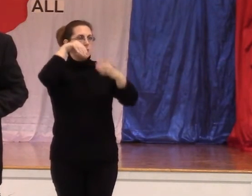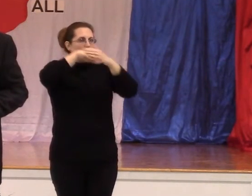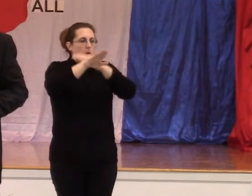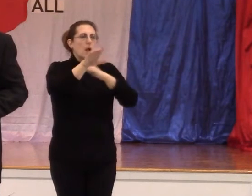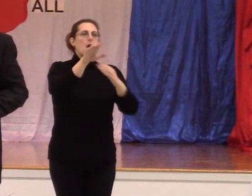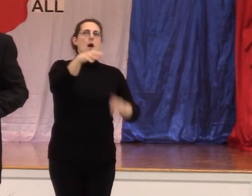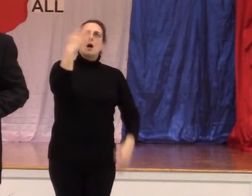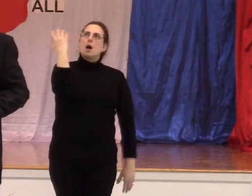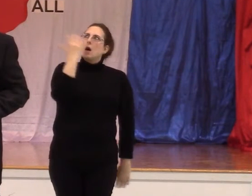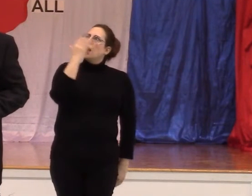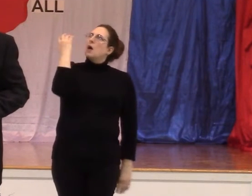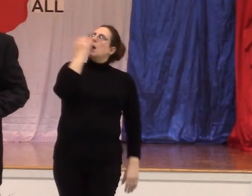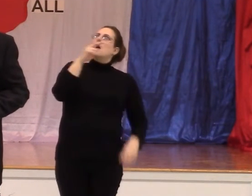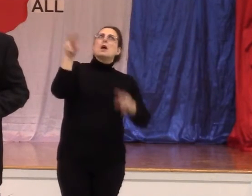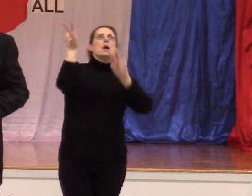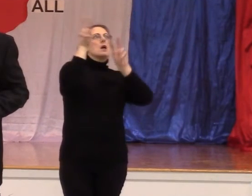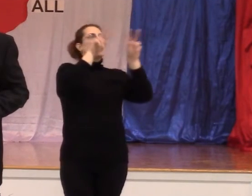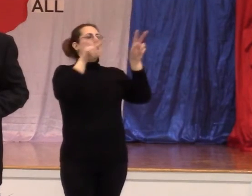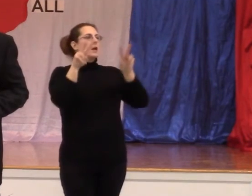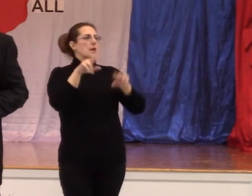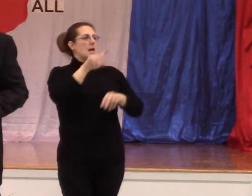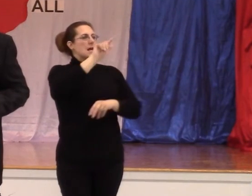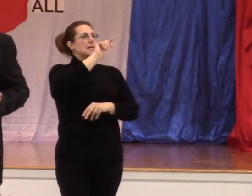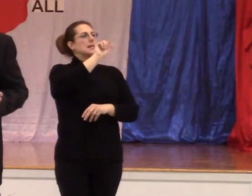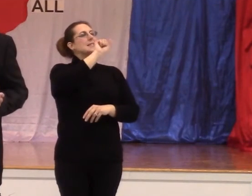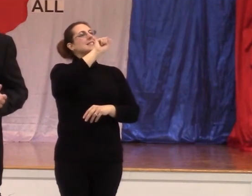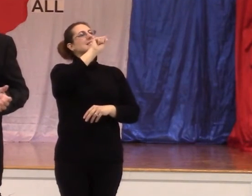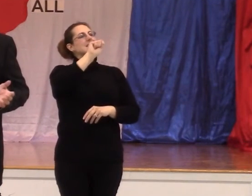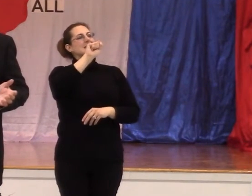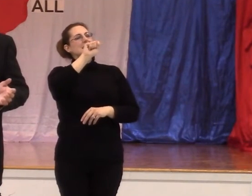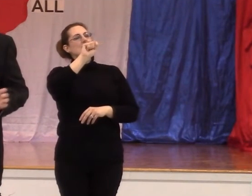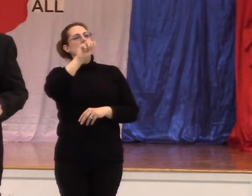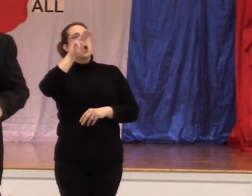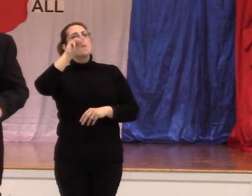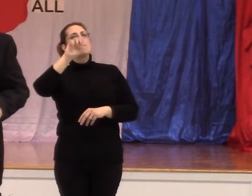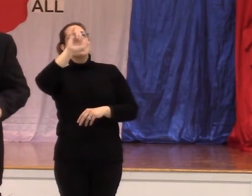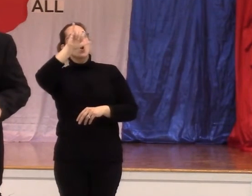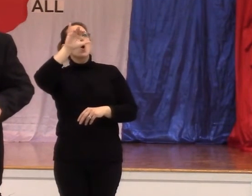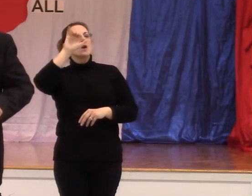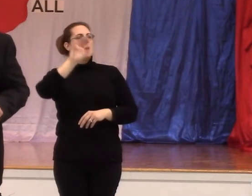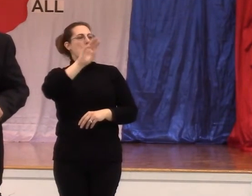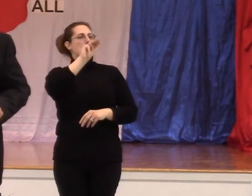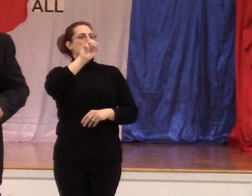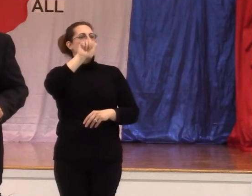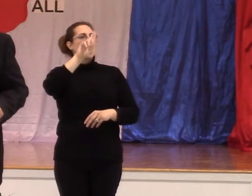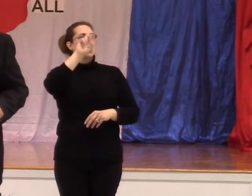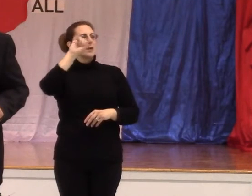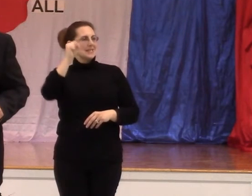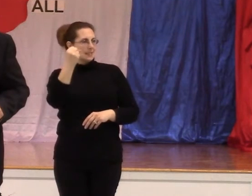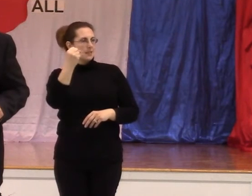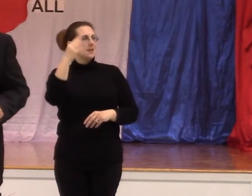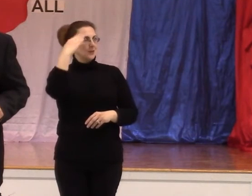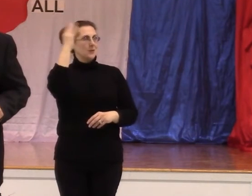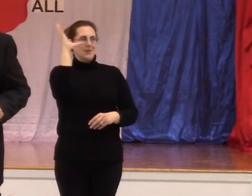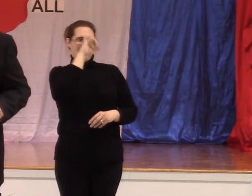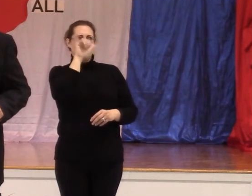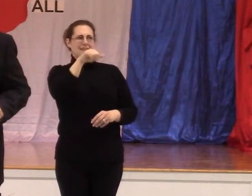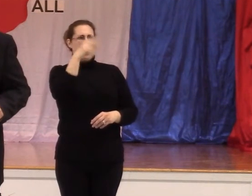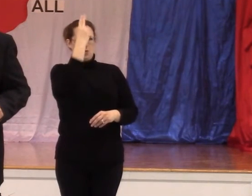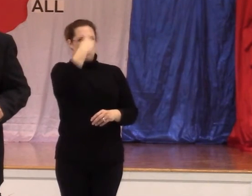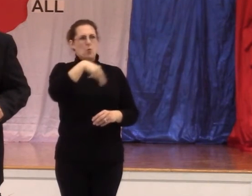inside. One of them was called St. Mary's, so of course you can guess which Christianity that was, of course, Roman